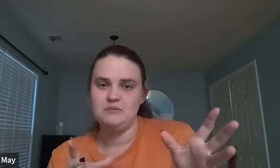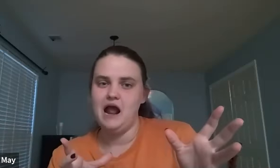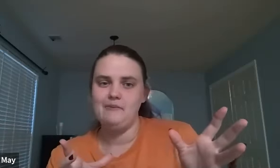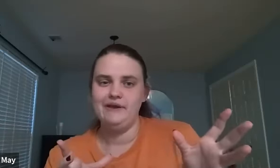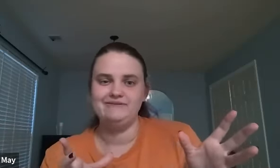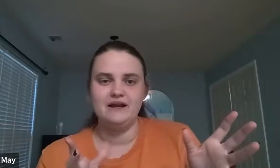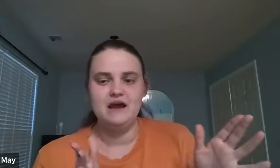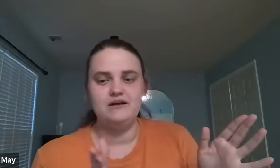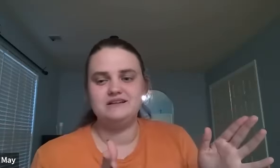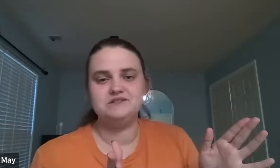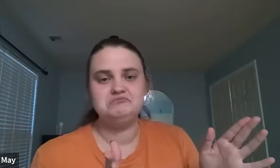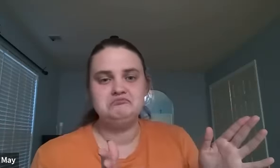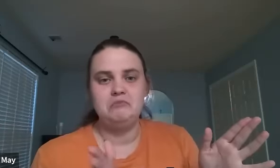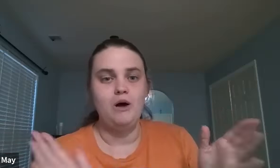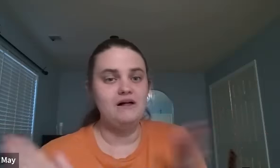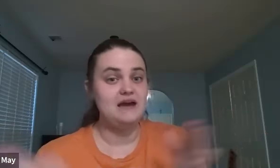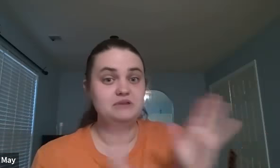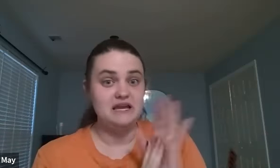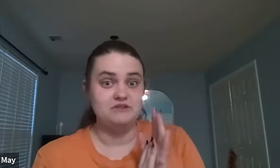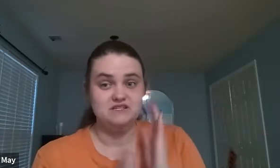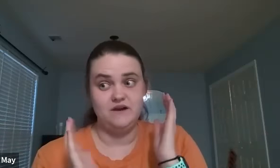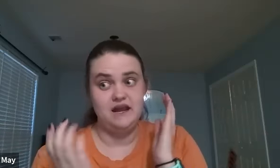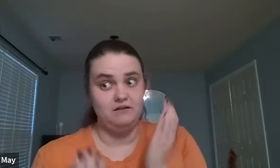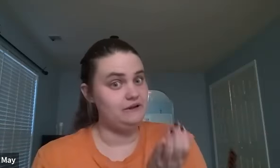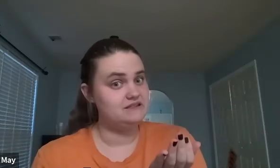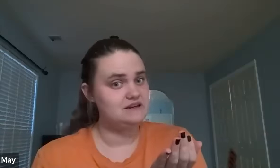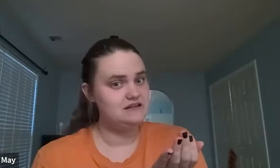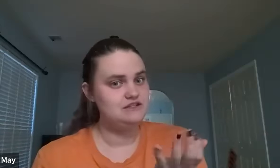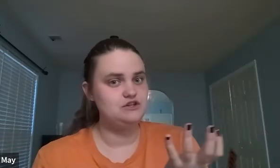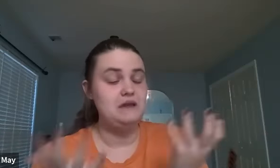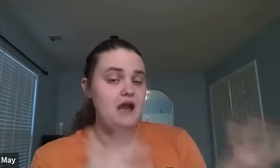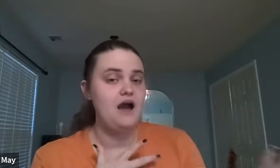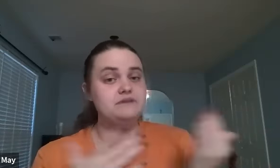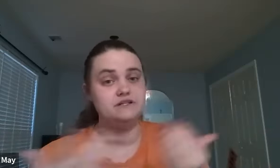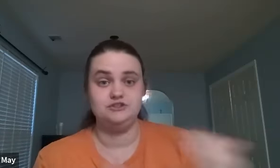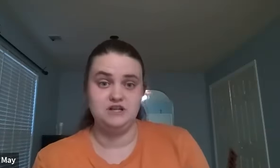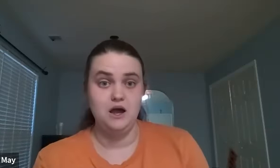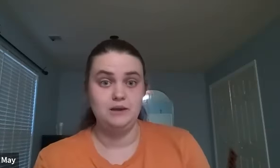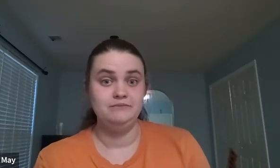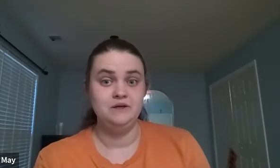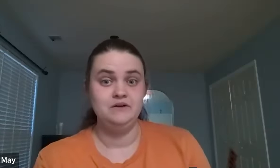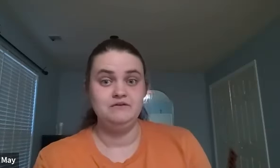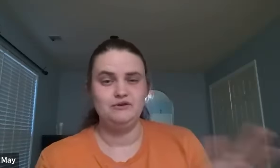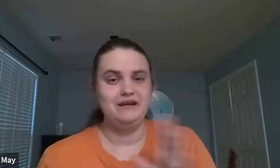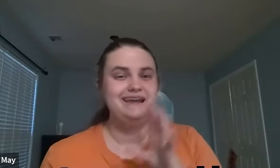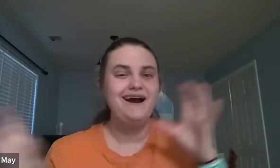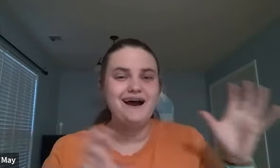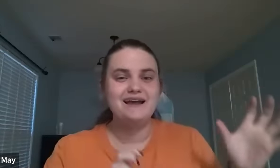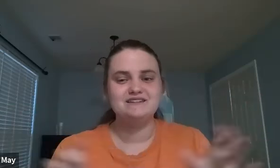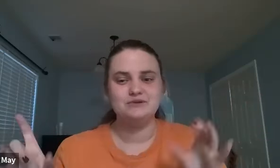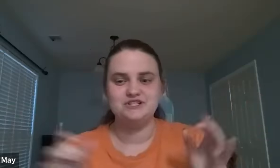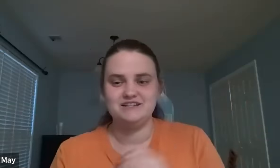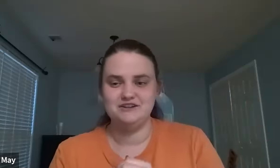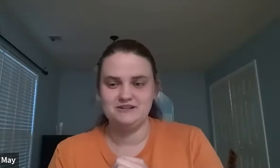I mean, right now, because all I had planned were these fun Halloween signs. So we have extra time for any kinds of words you guys are curious